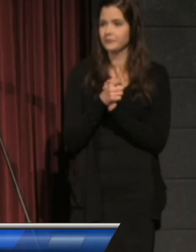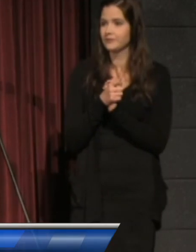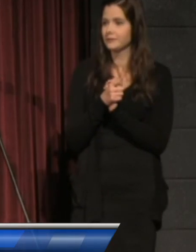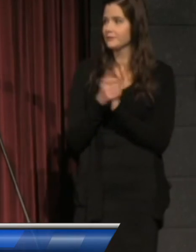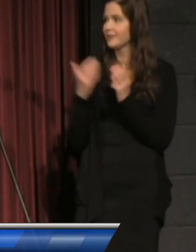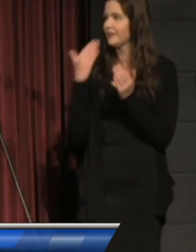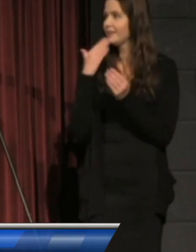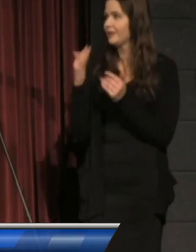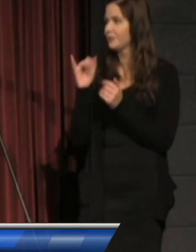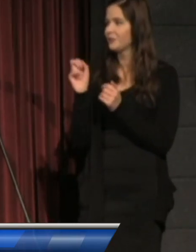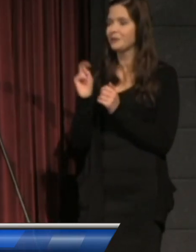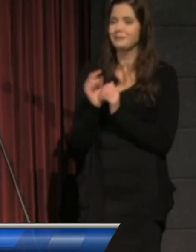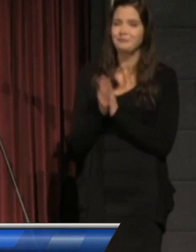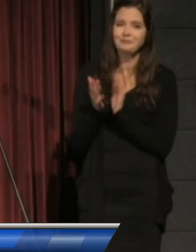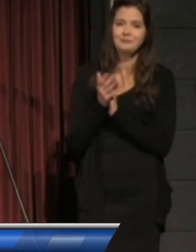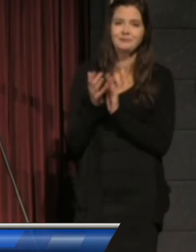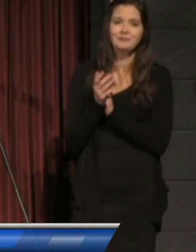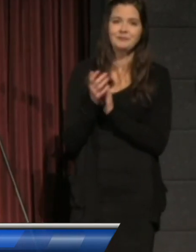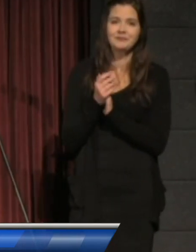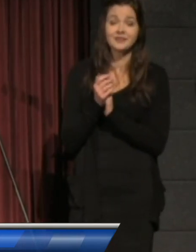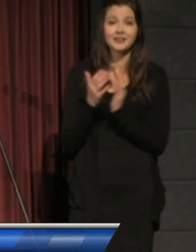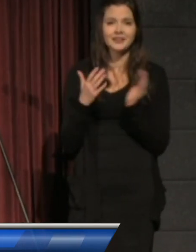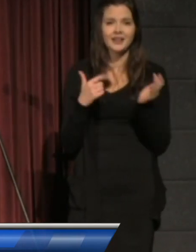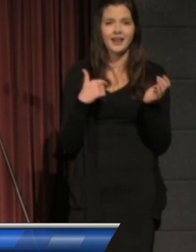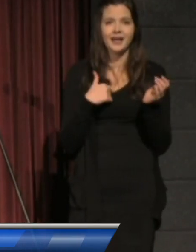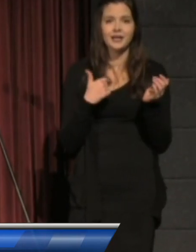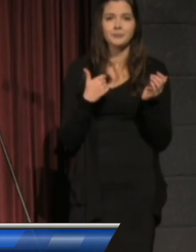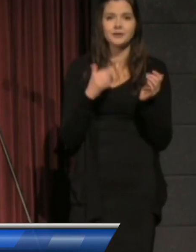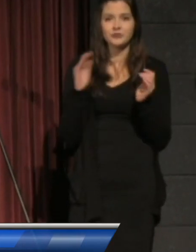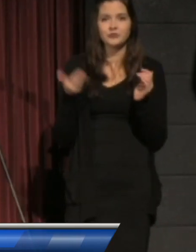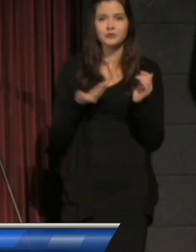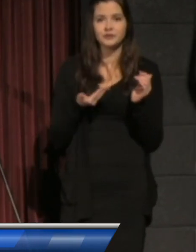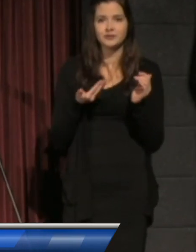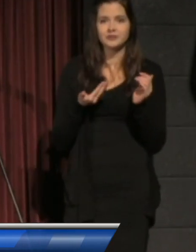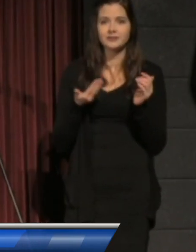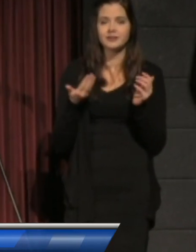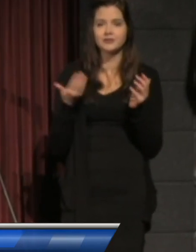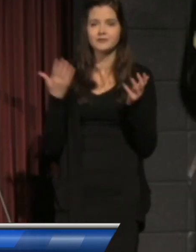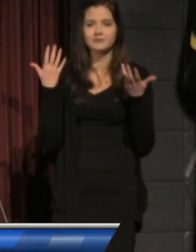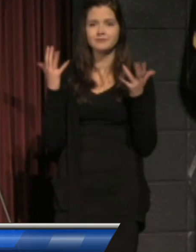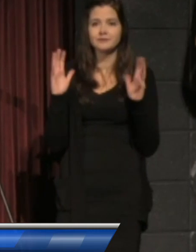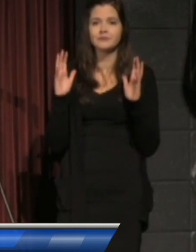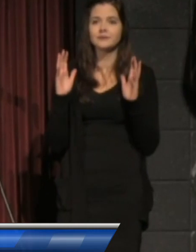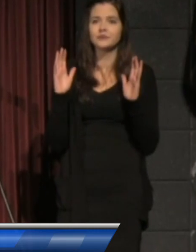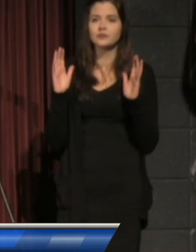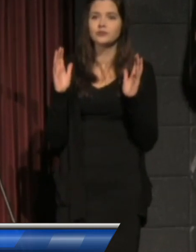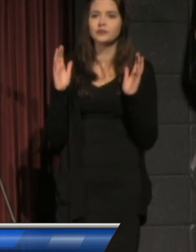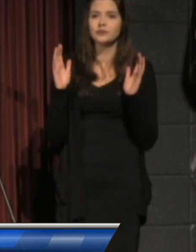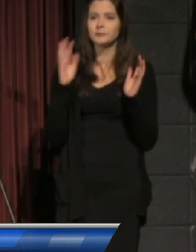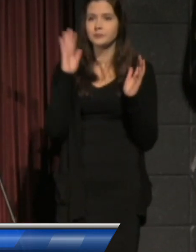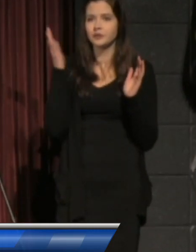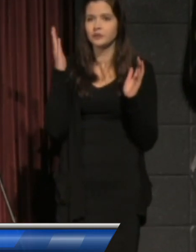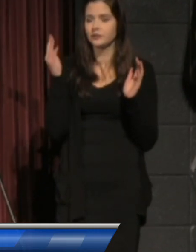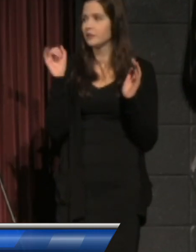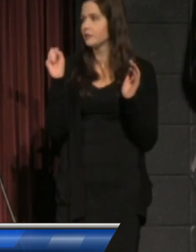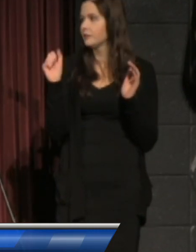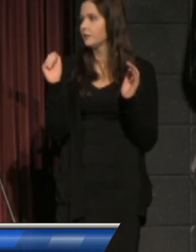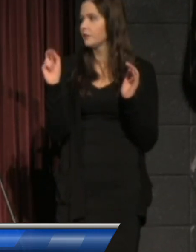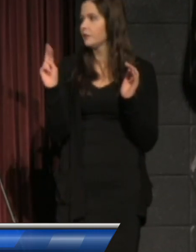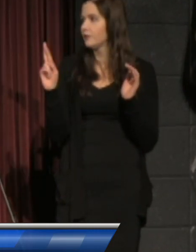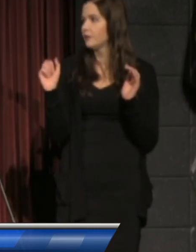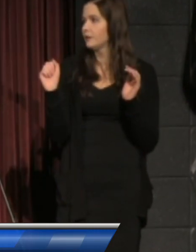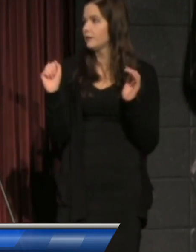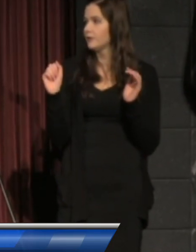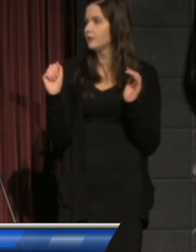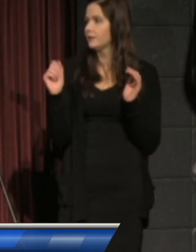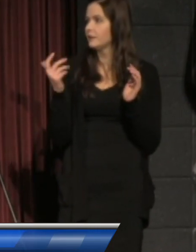Thank you, Jan. Well, it's my pleasure to introduce our commencement speaker today. Sarah Kuntz Wall is a native of Devil's Lake,